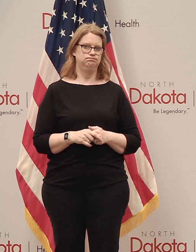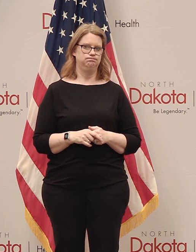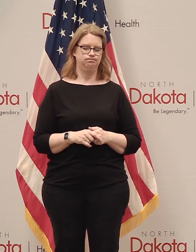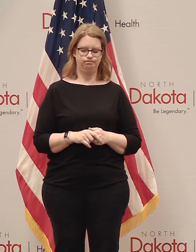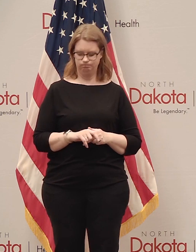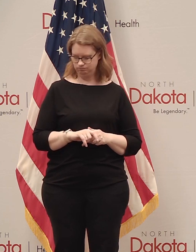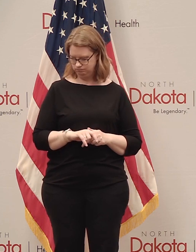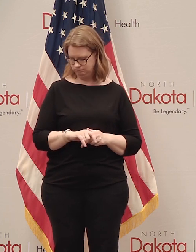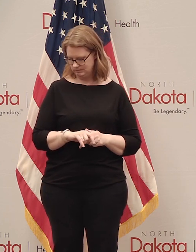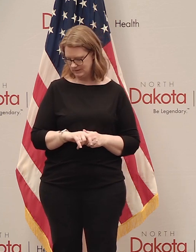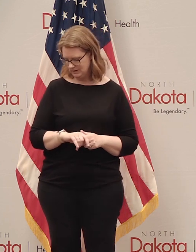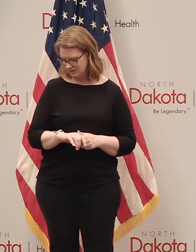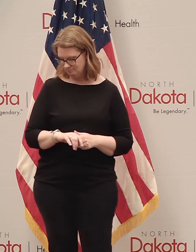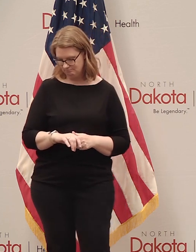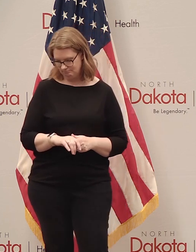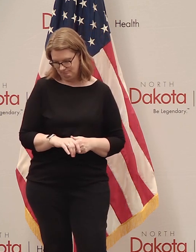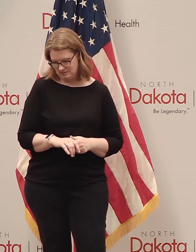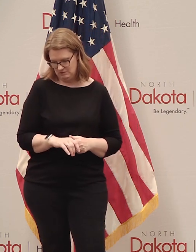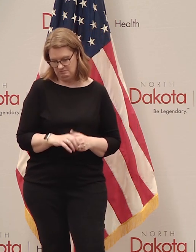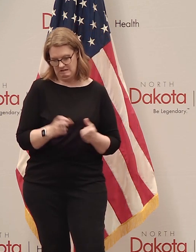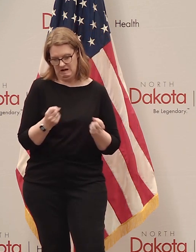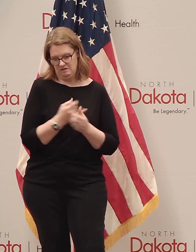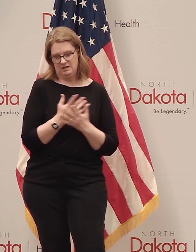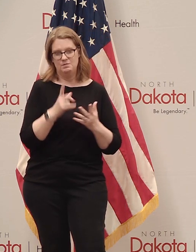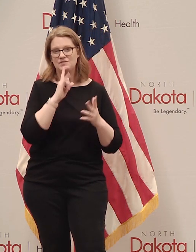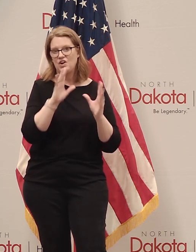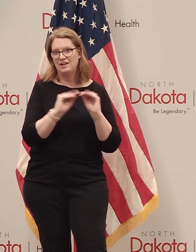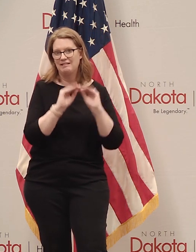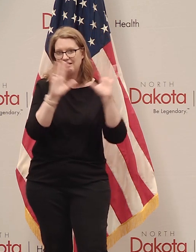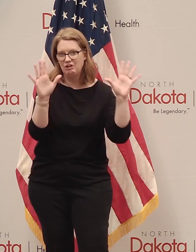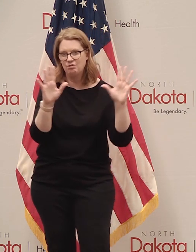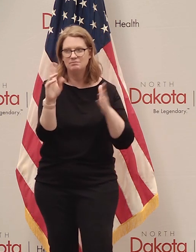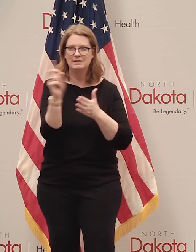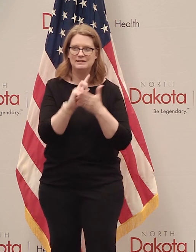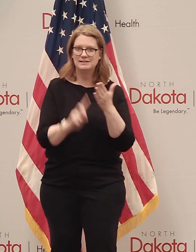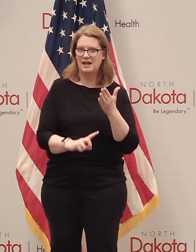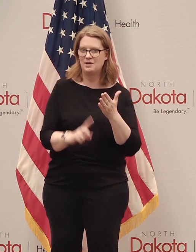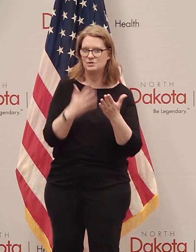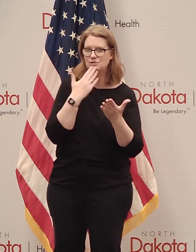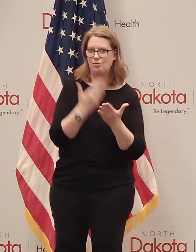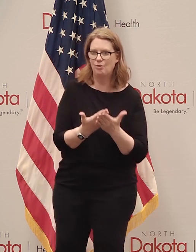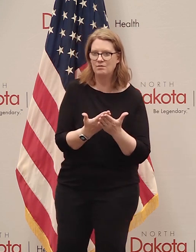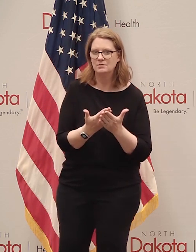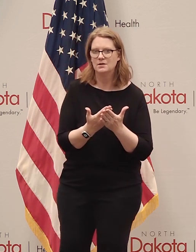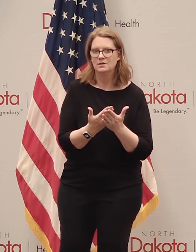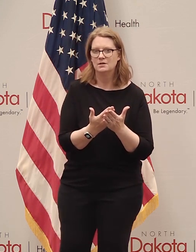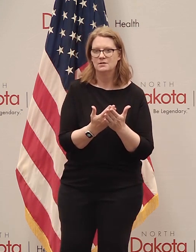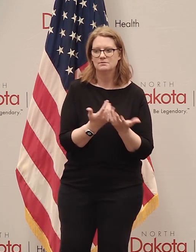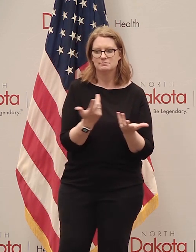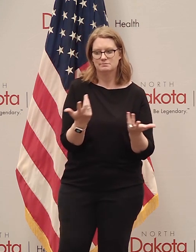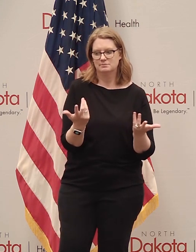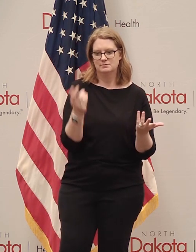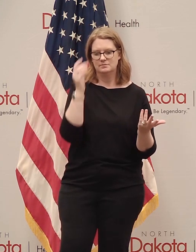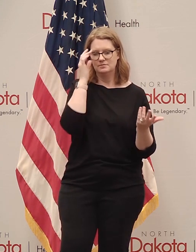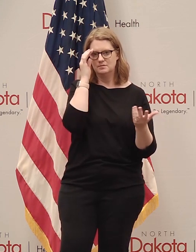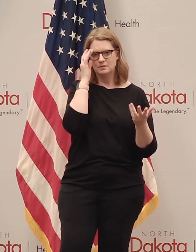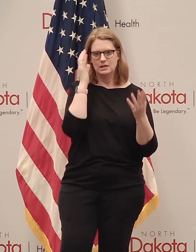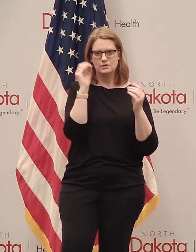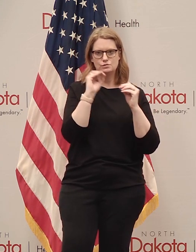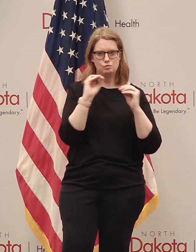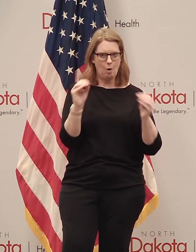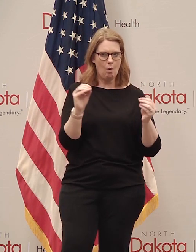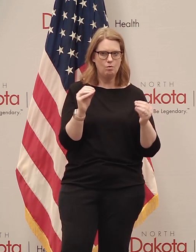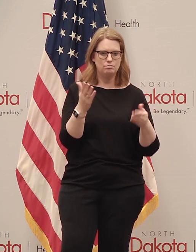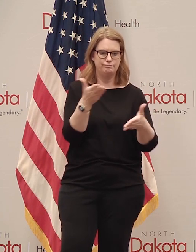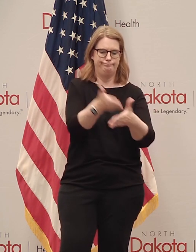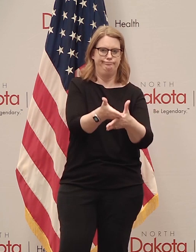the intentions were always clear, and the design was always solid, and no personal privacy. There's no breach.